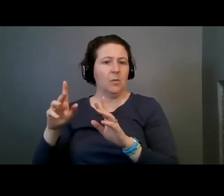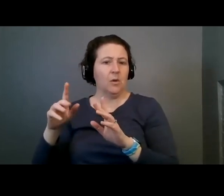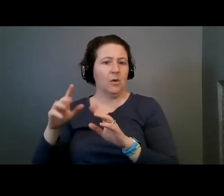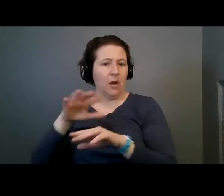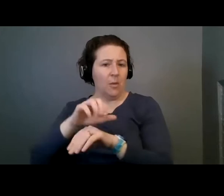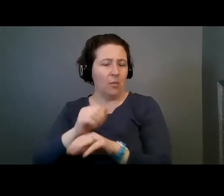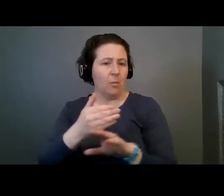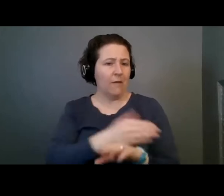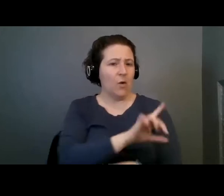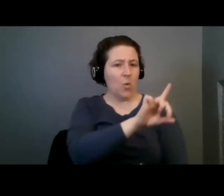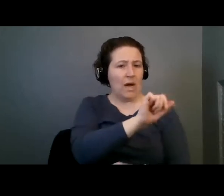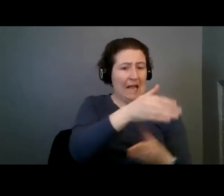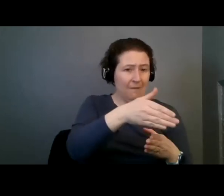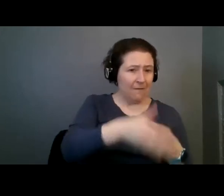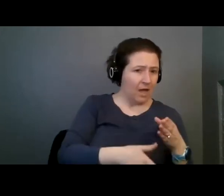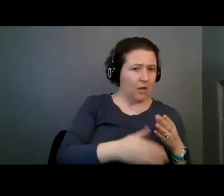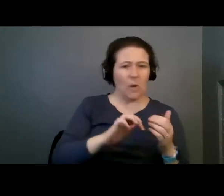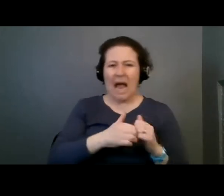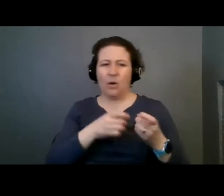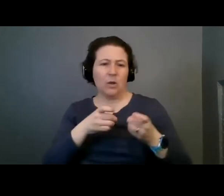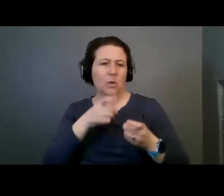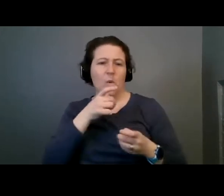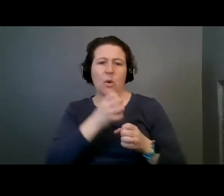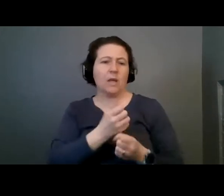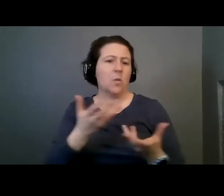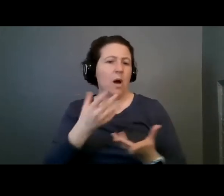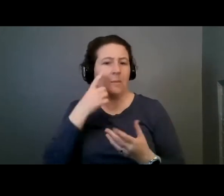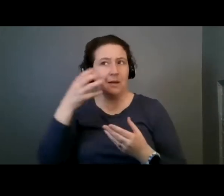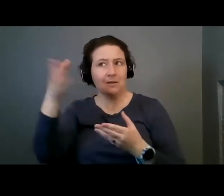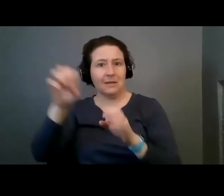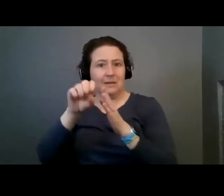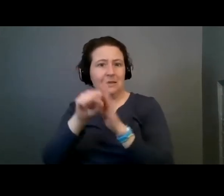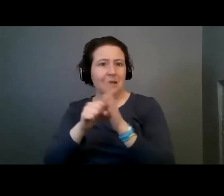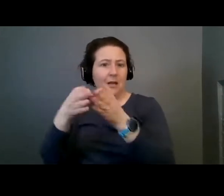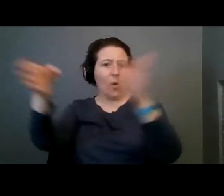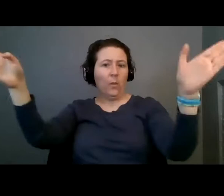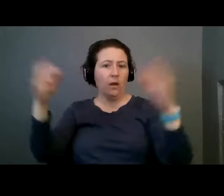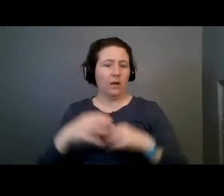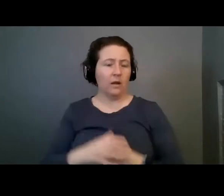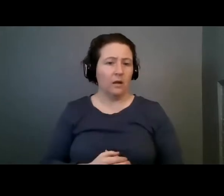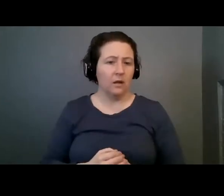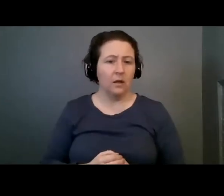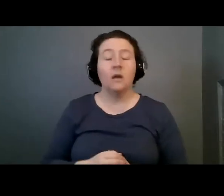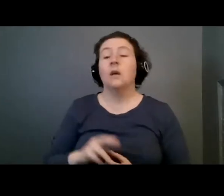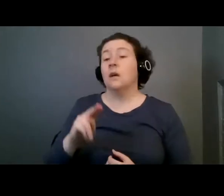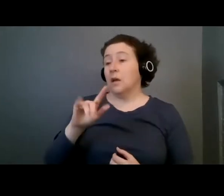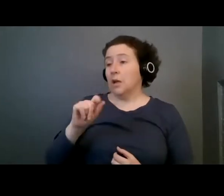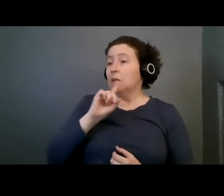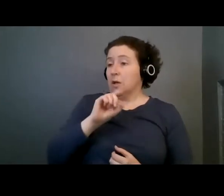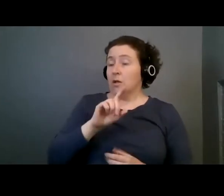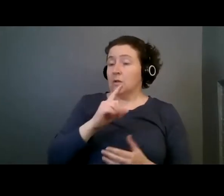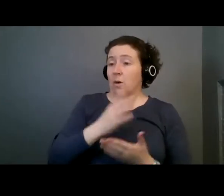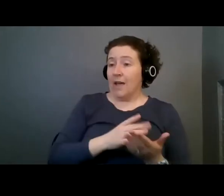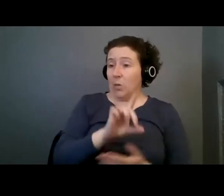vaccinated? And how are you planning to control who gets what now that the state has opened the second phase? Sure. So phase 1A